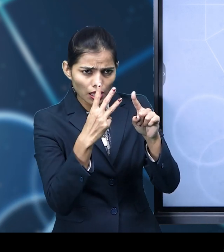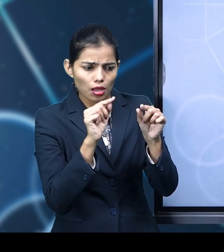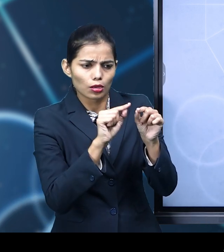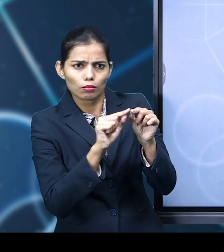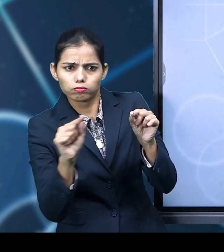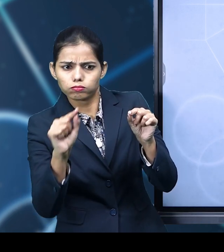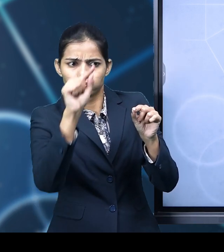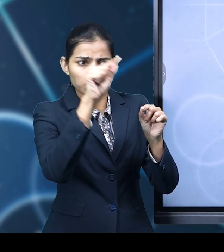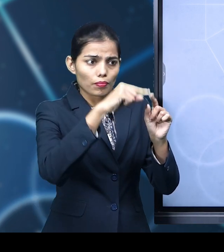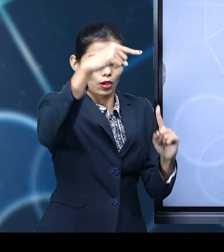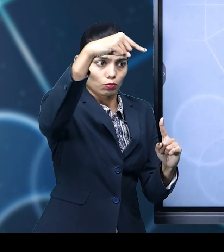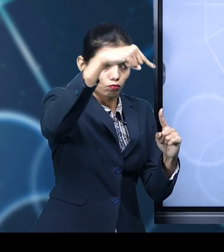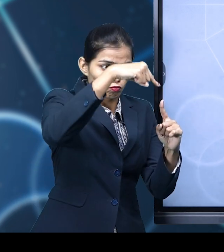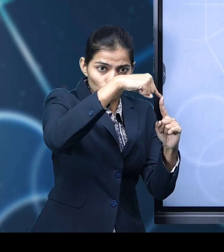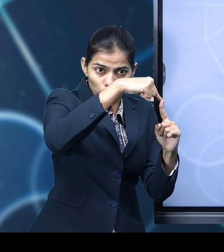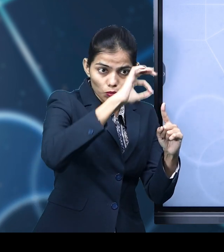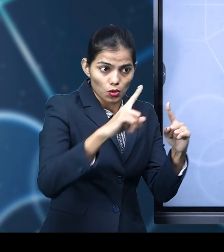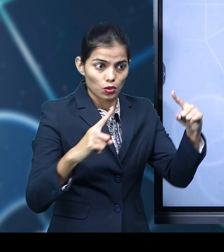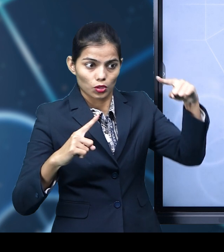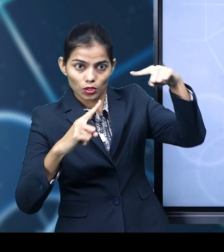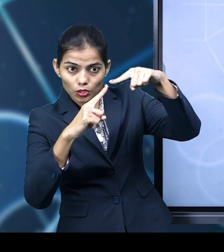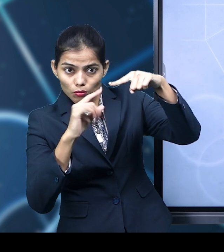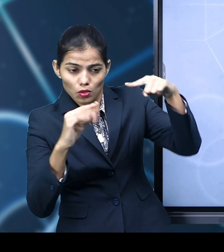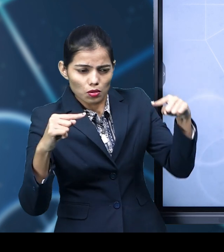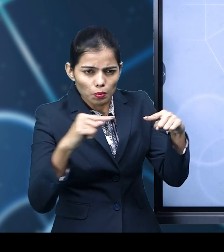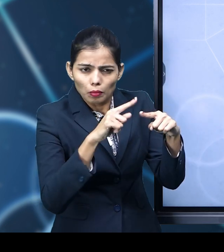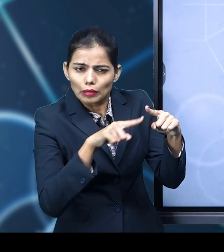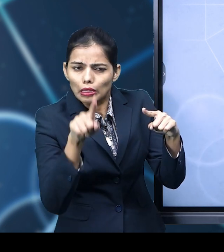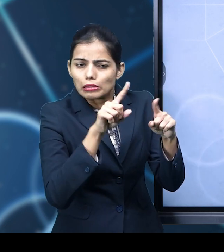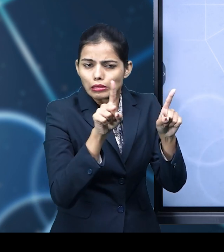sides, three vertices and three interior angles.